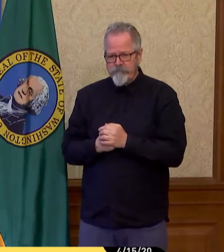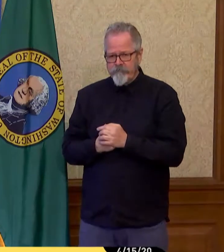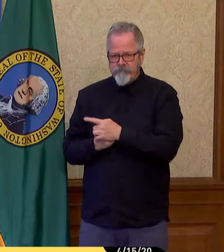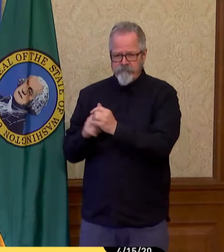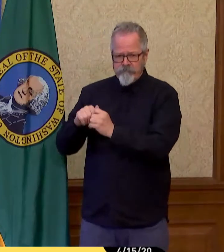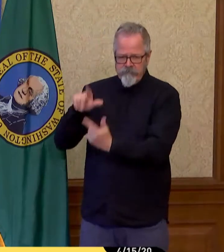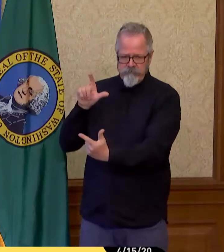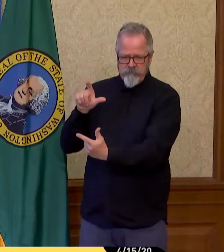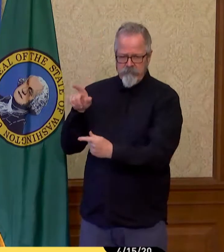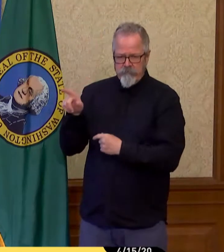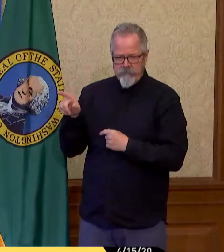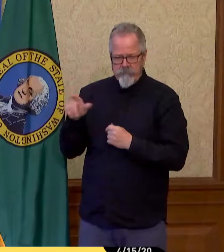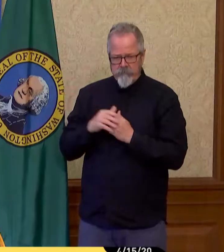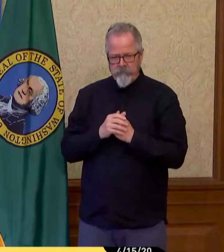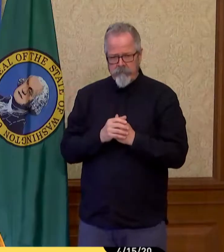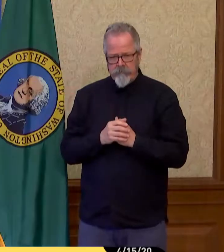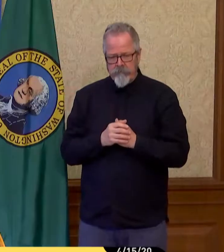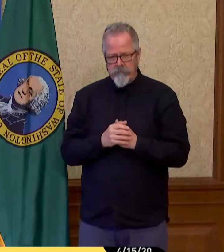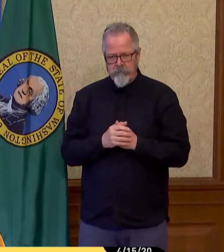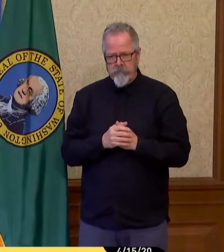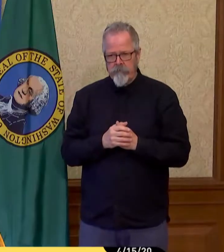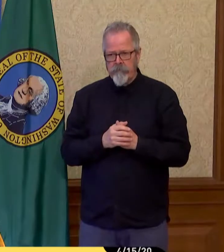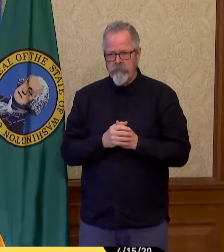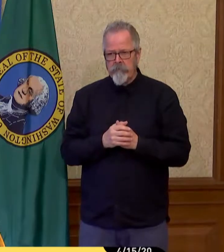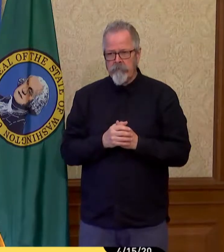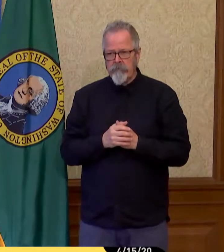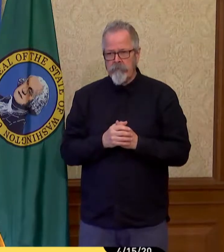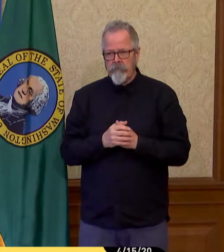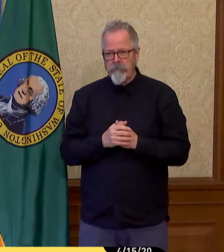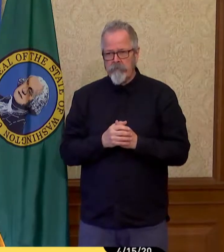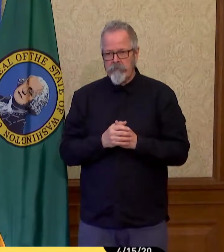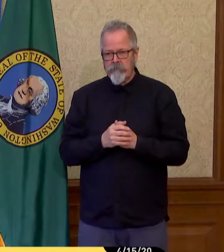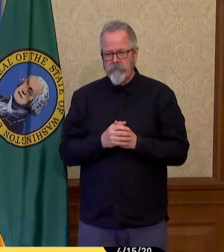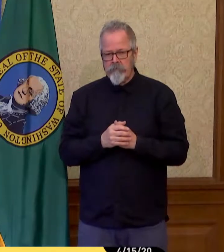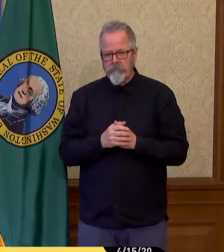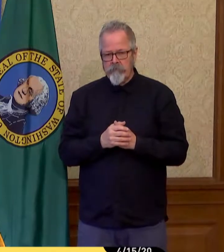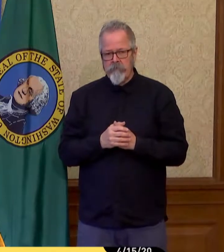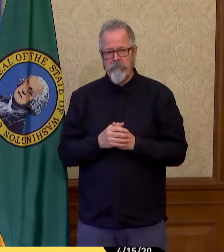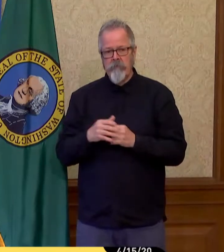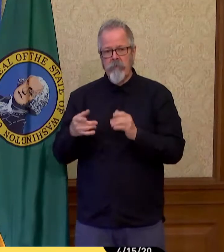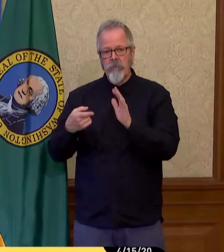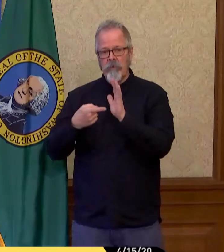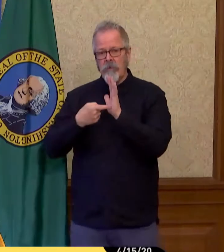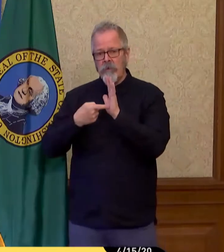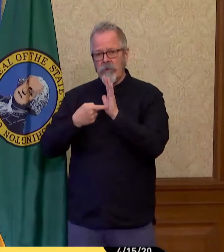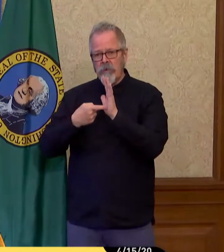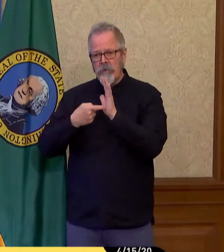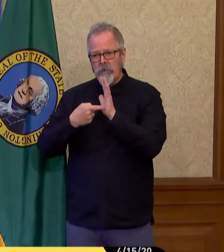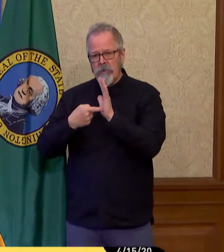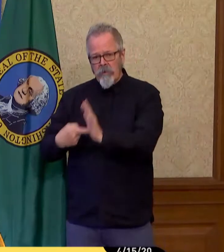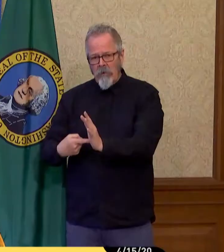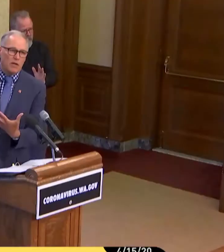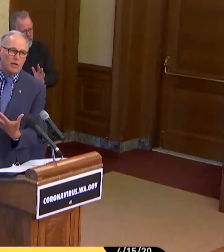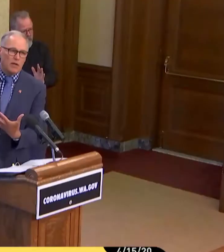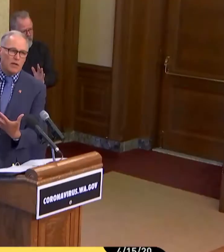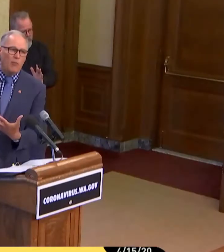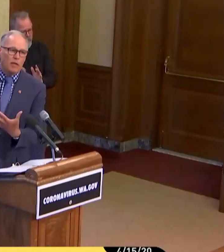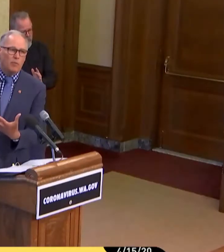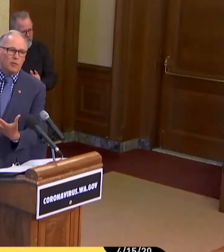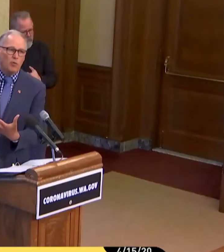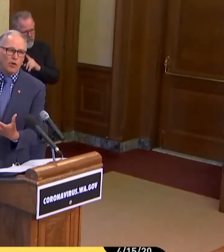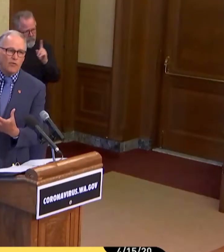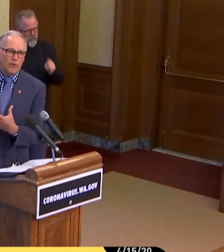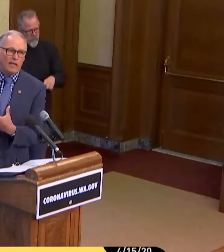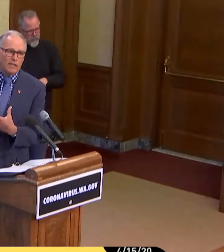the curve of what's called R naught. Basically, it's an estimate of how